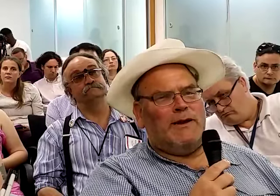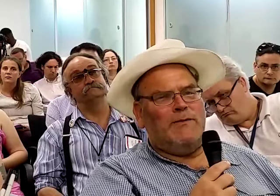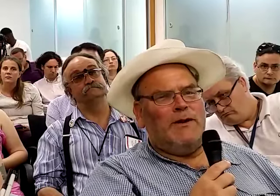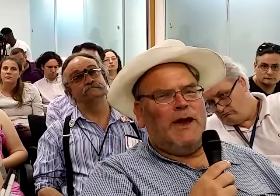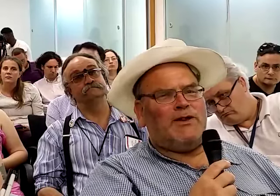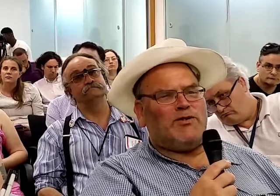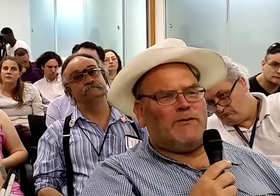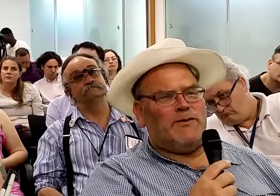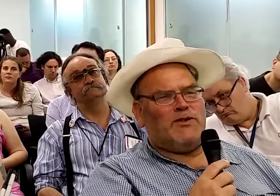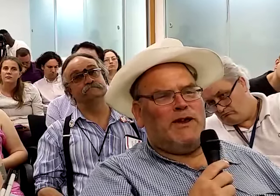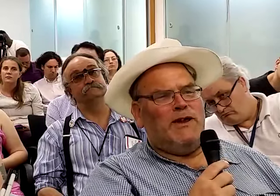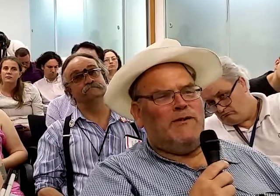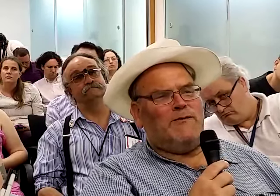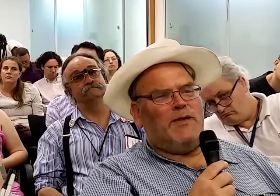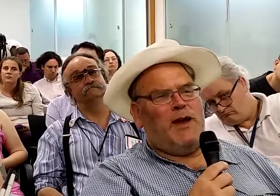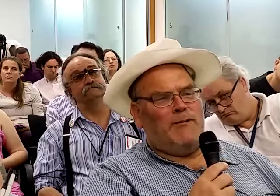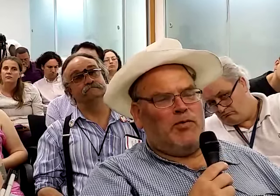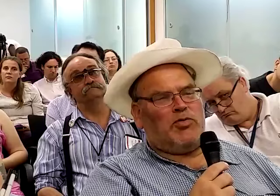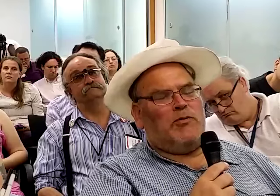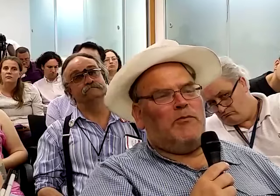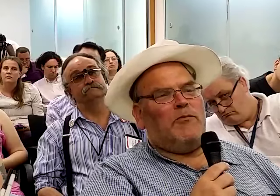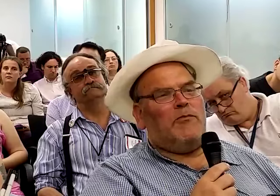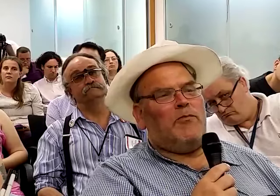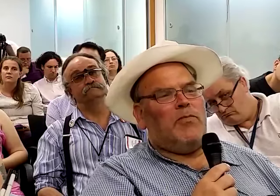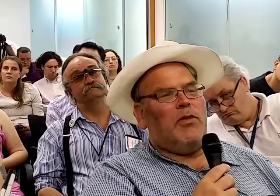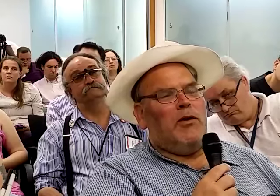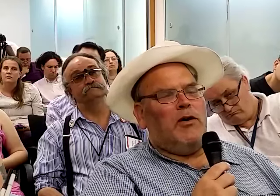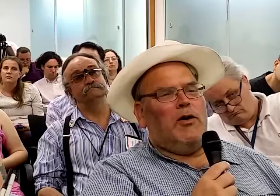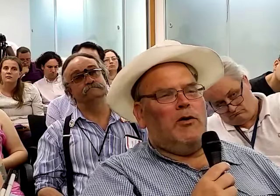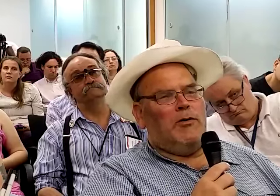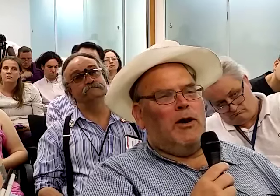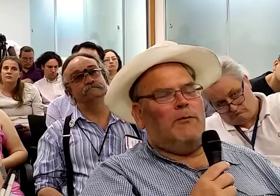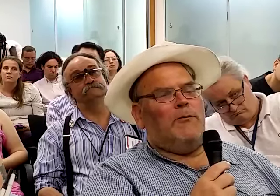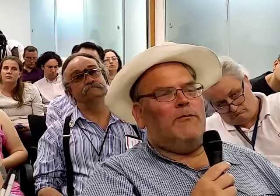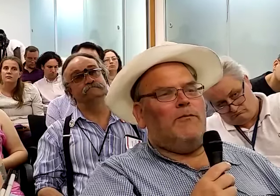we got an ex-refugee from Danford